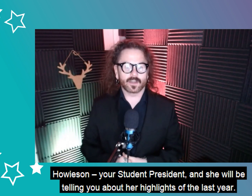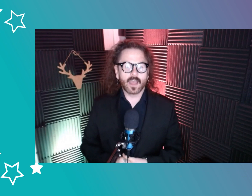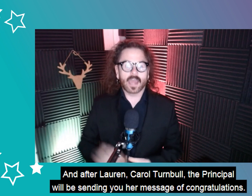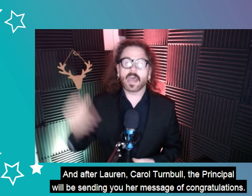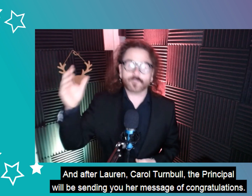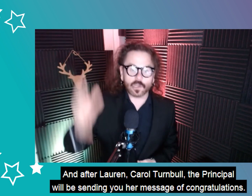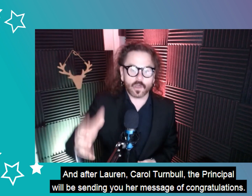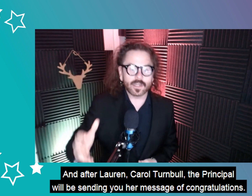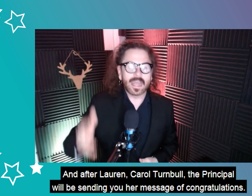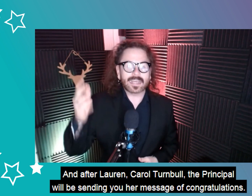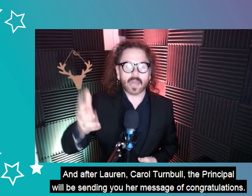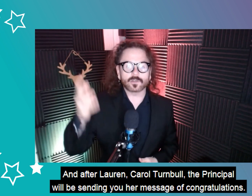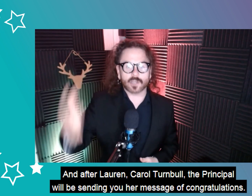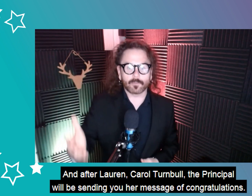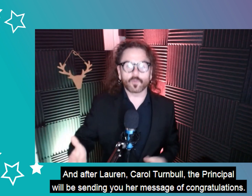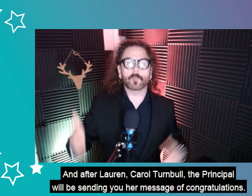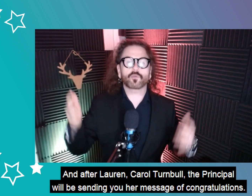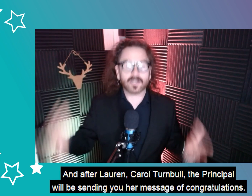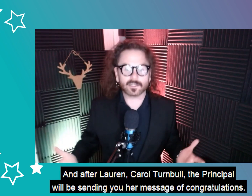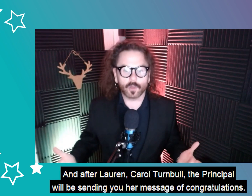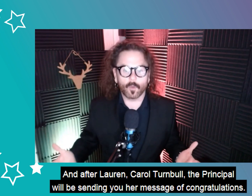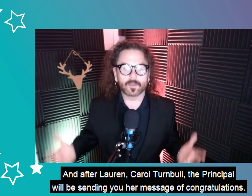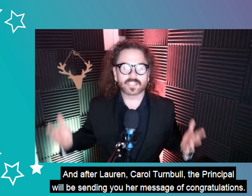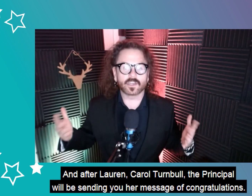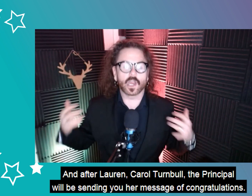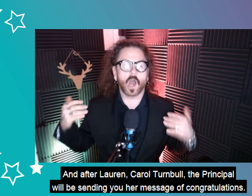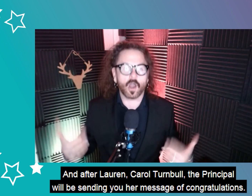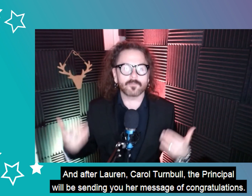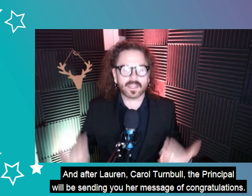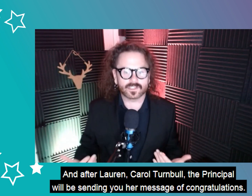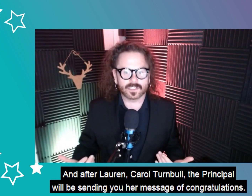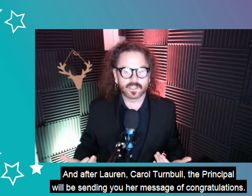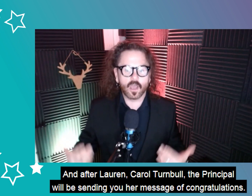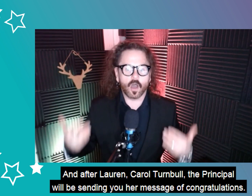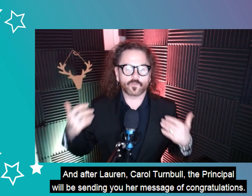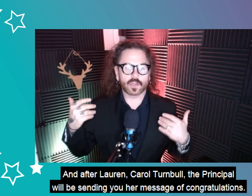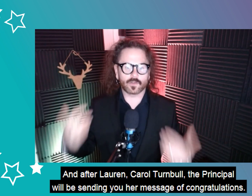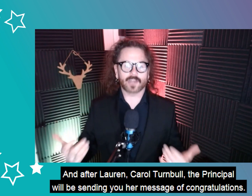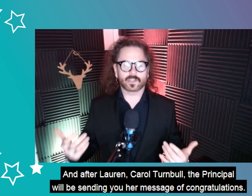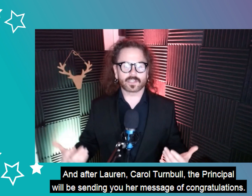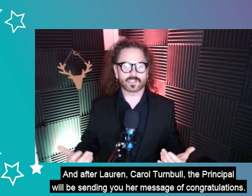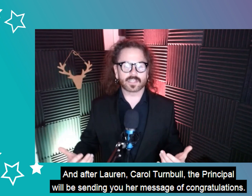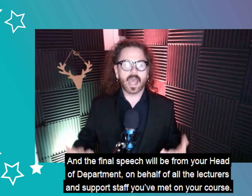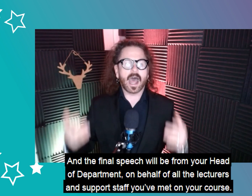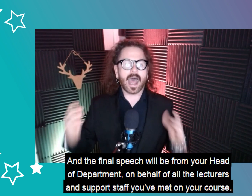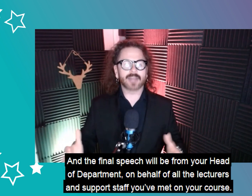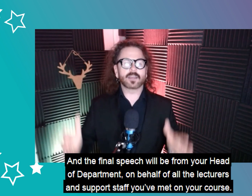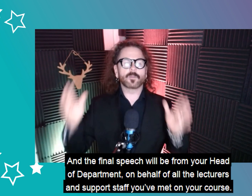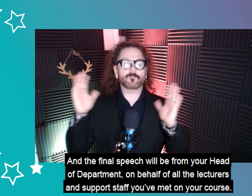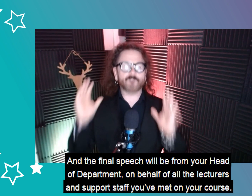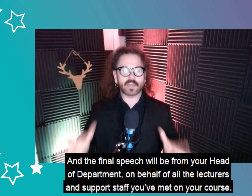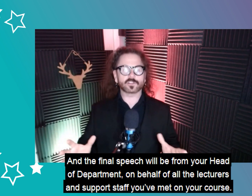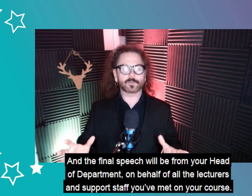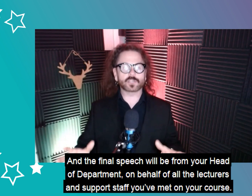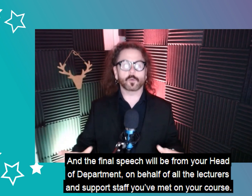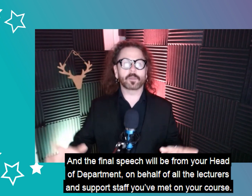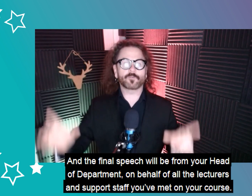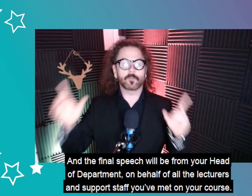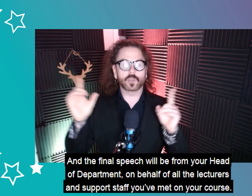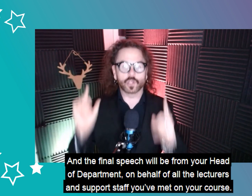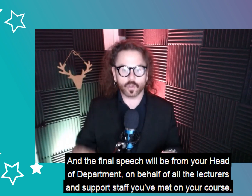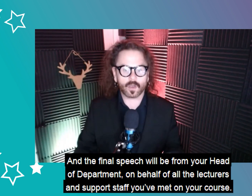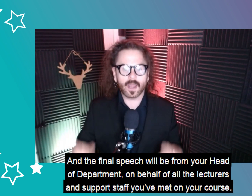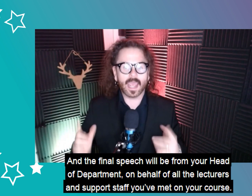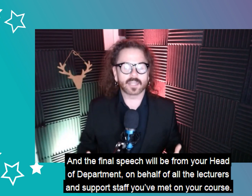last year. And after Lauren, Carol Turnbull, the principal, will be sending you her messages of congratulations. And the final speech will be